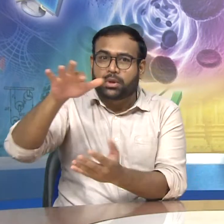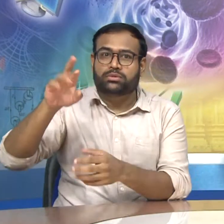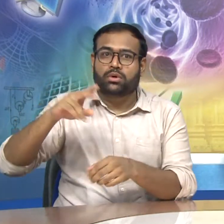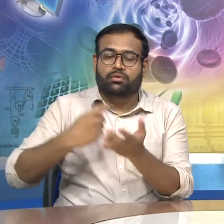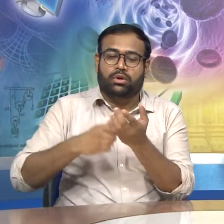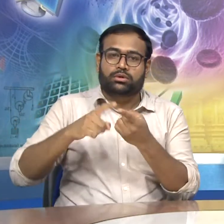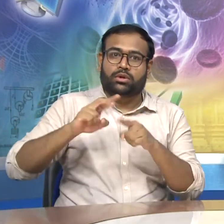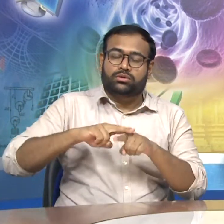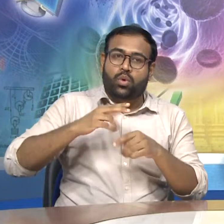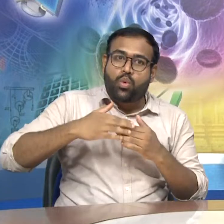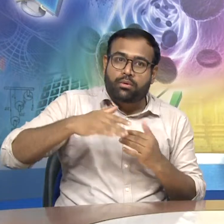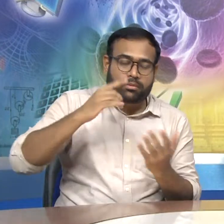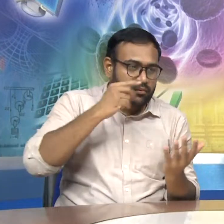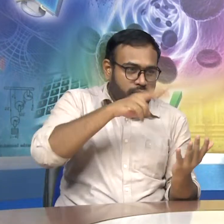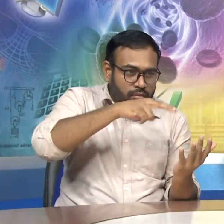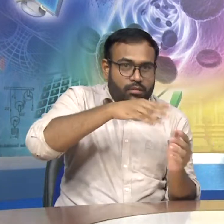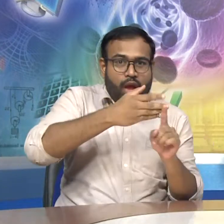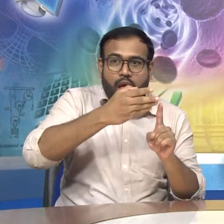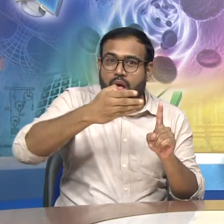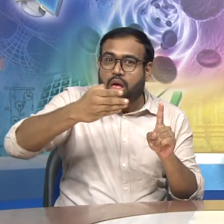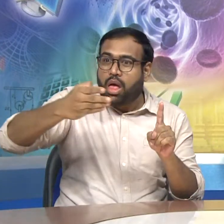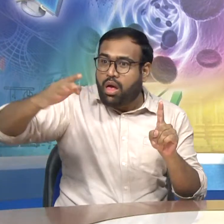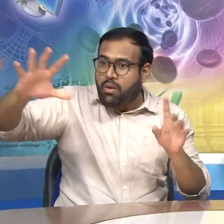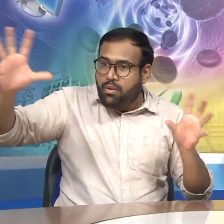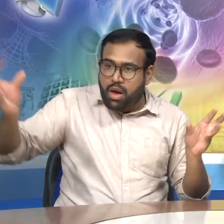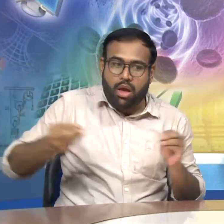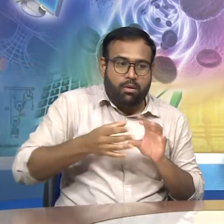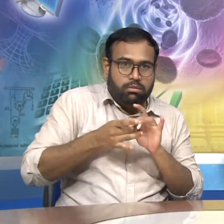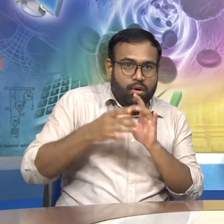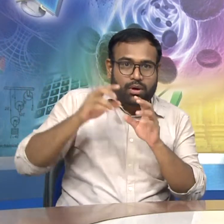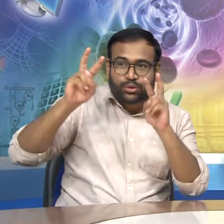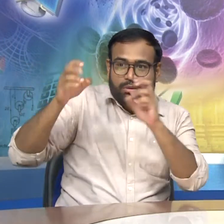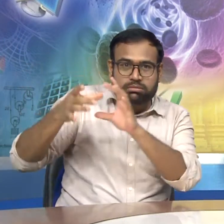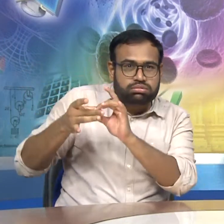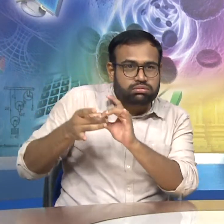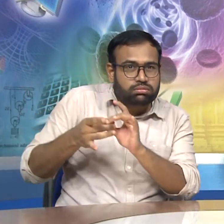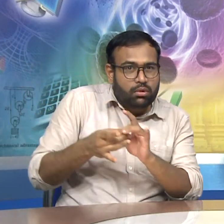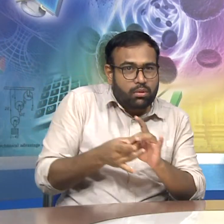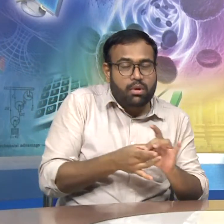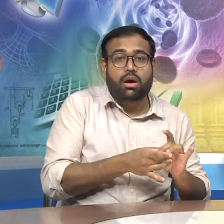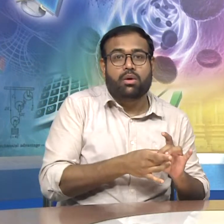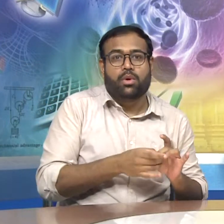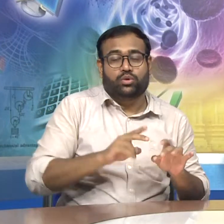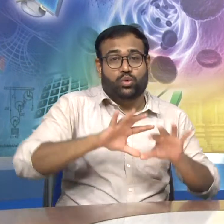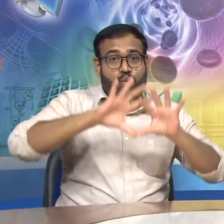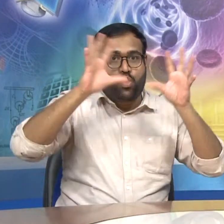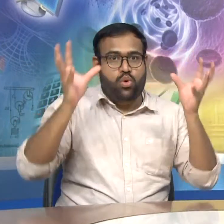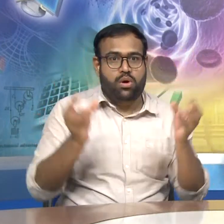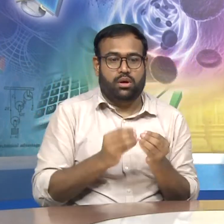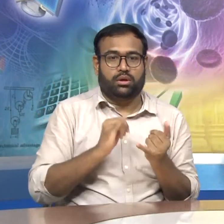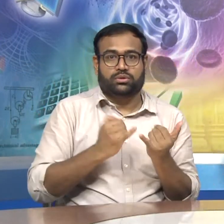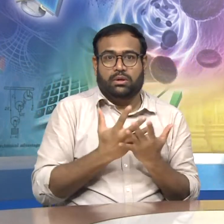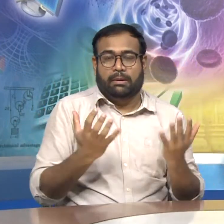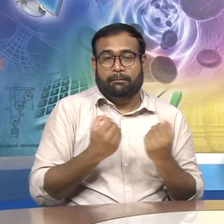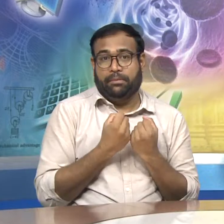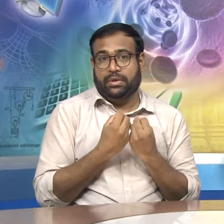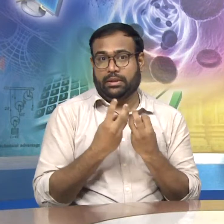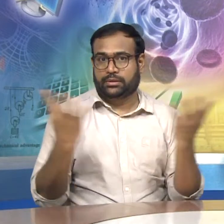take a long time, hence such services are called long range reference service.